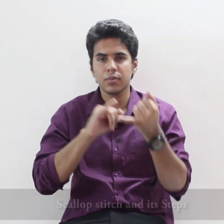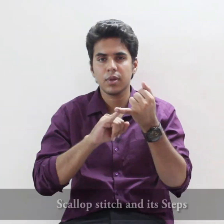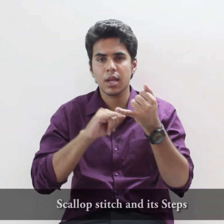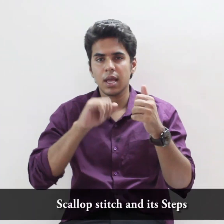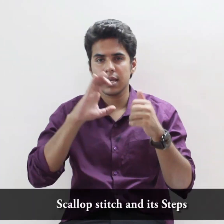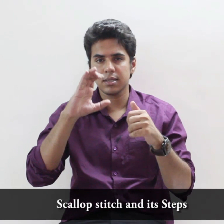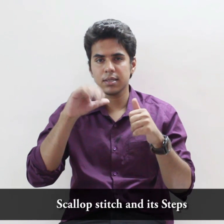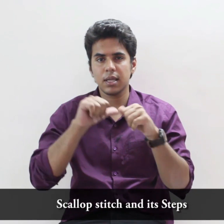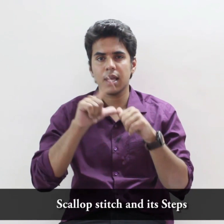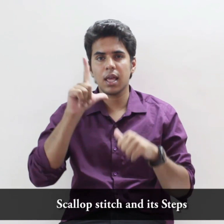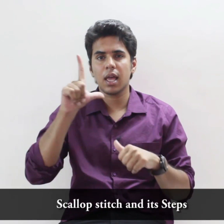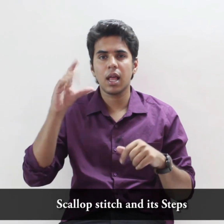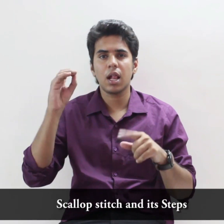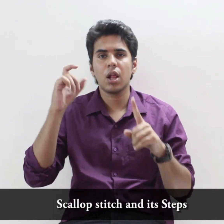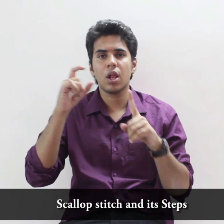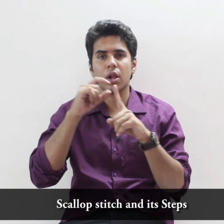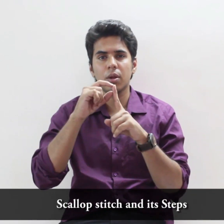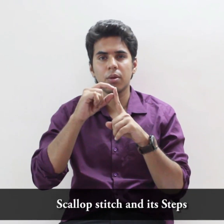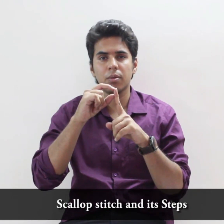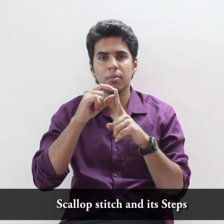Scallop stitch and its steps.